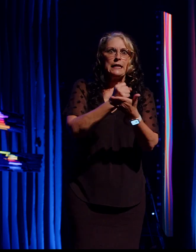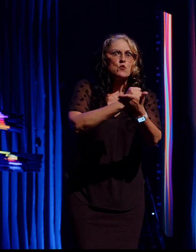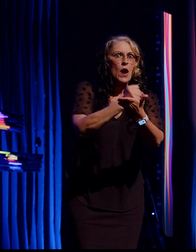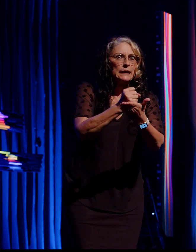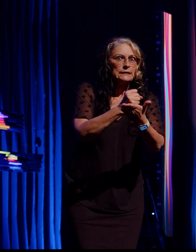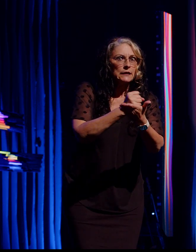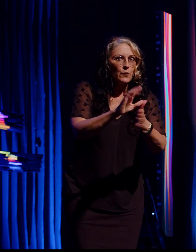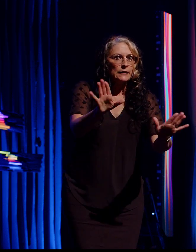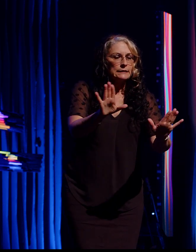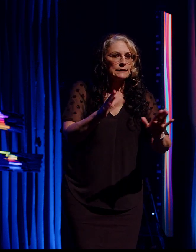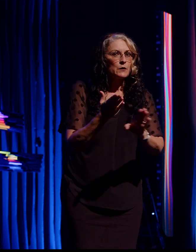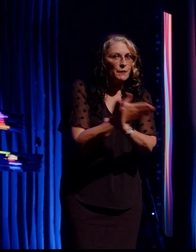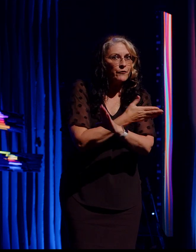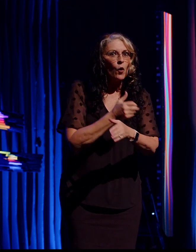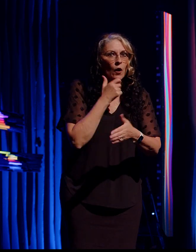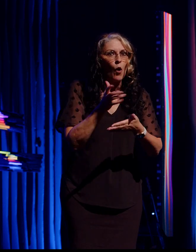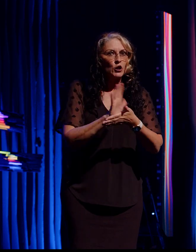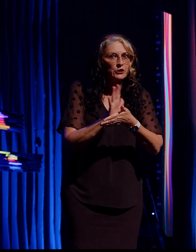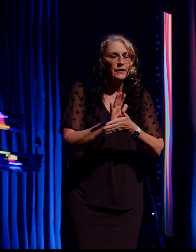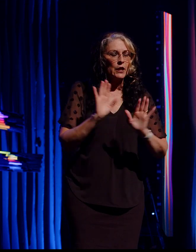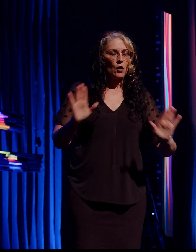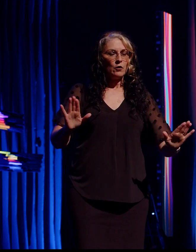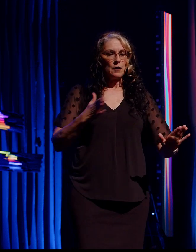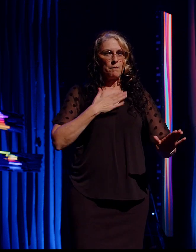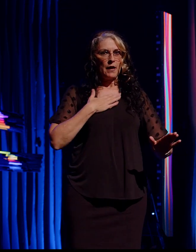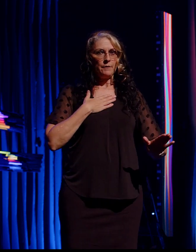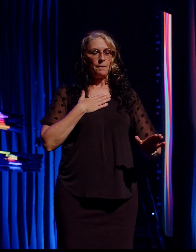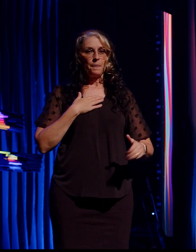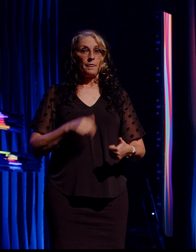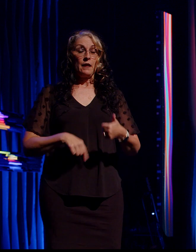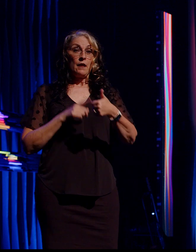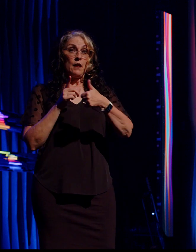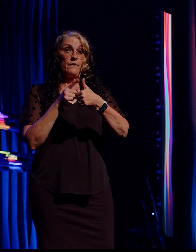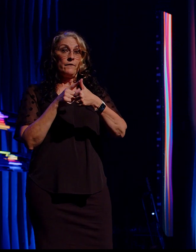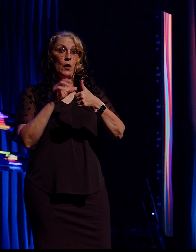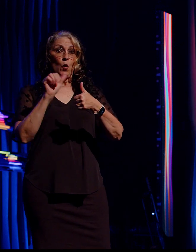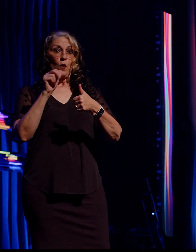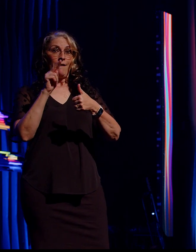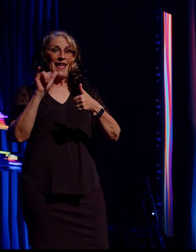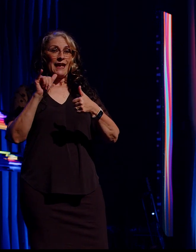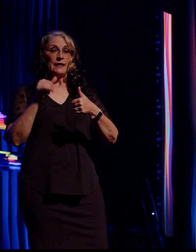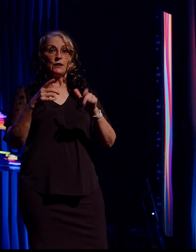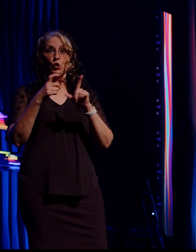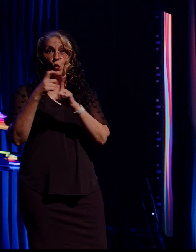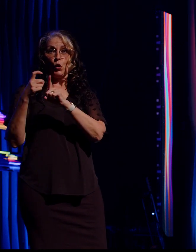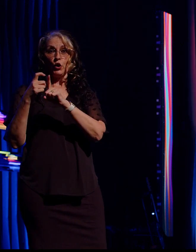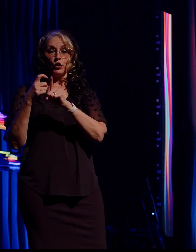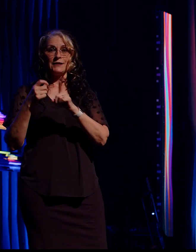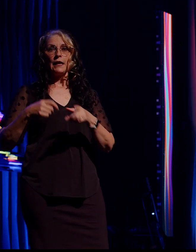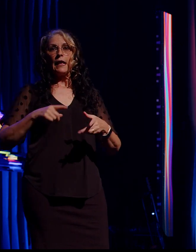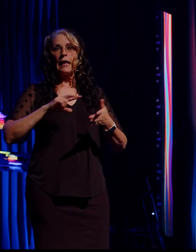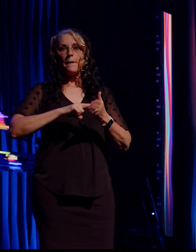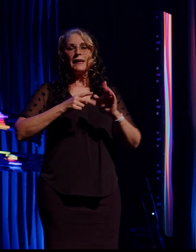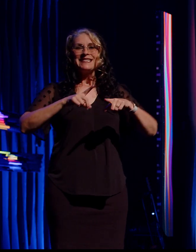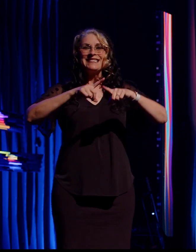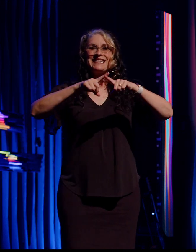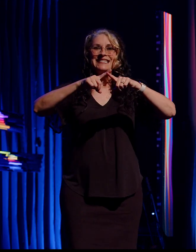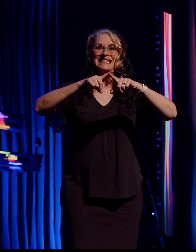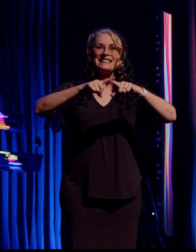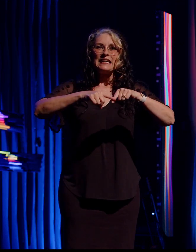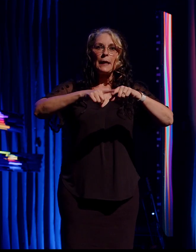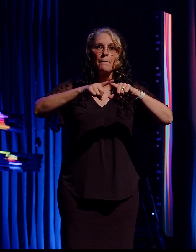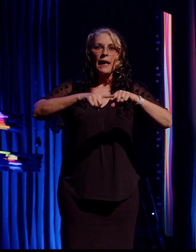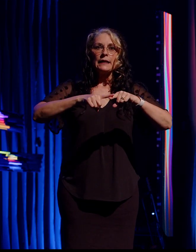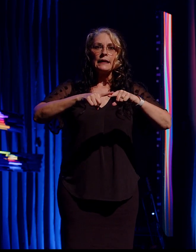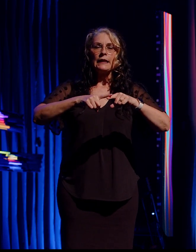it. Point number one is Andy's words. Fearing God means depending and throwing yourself